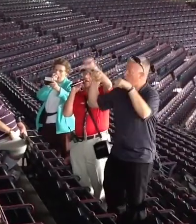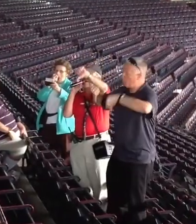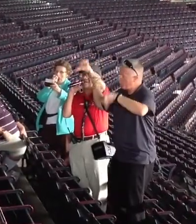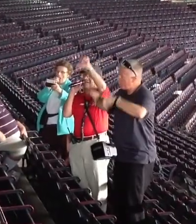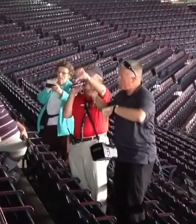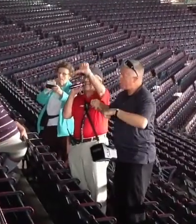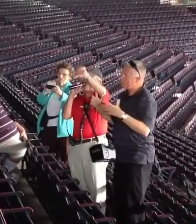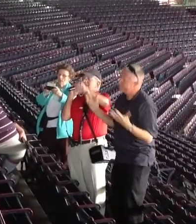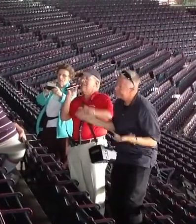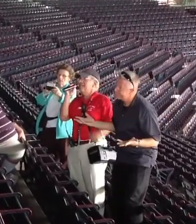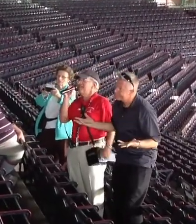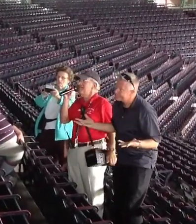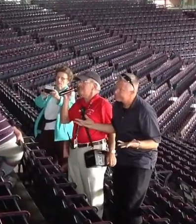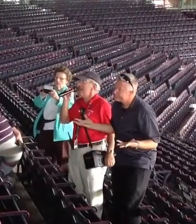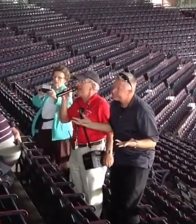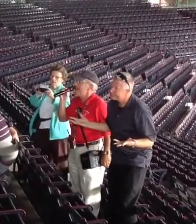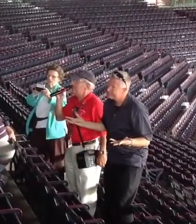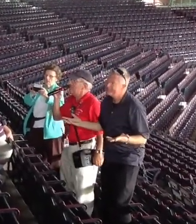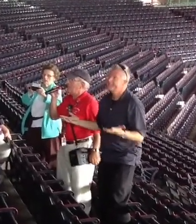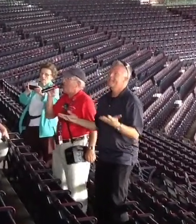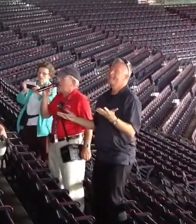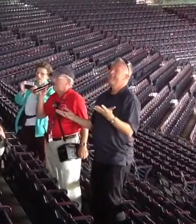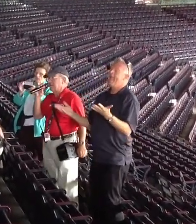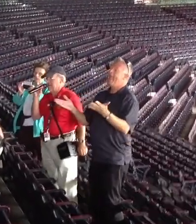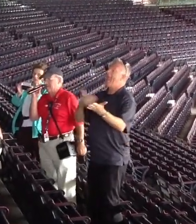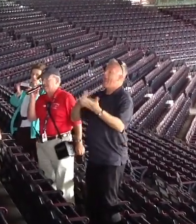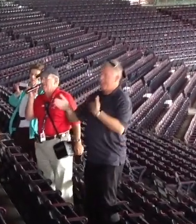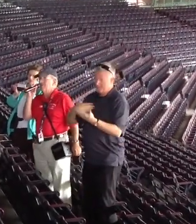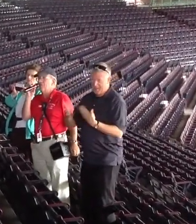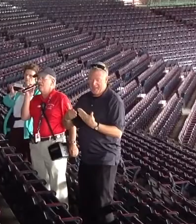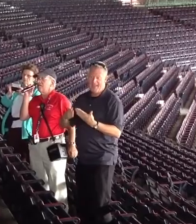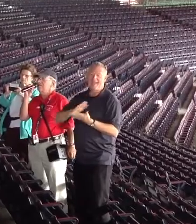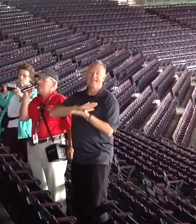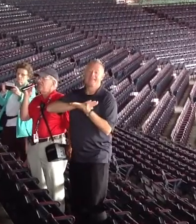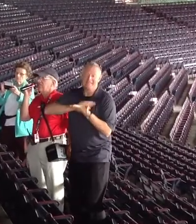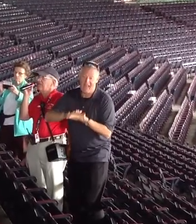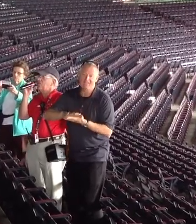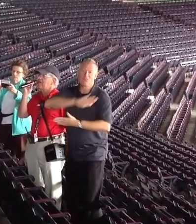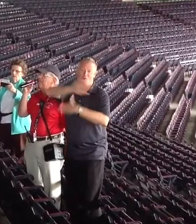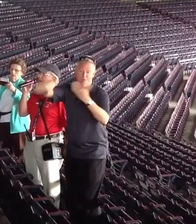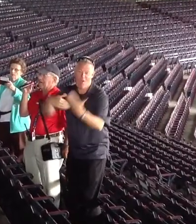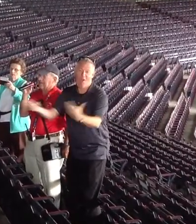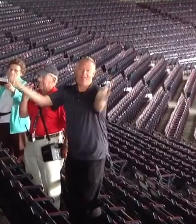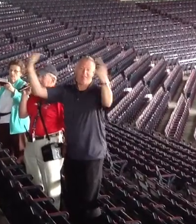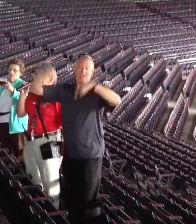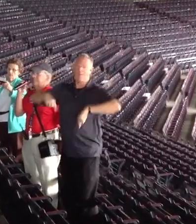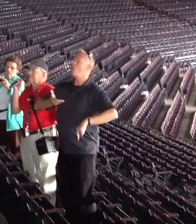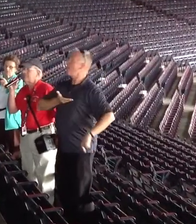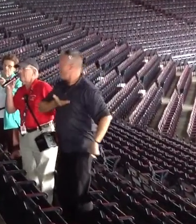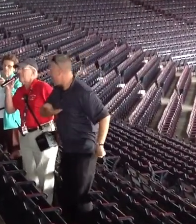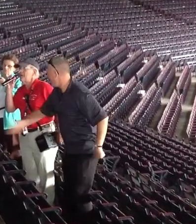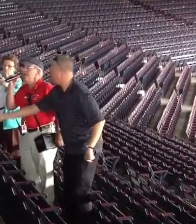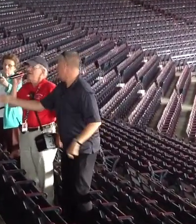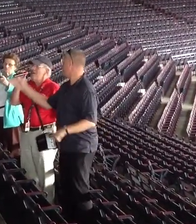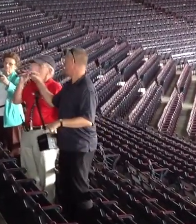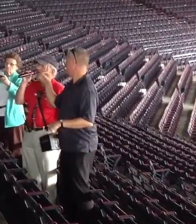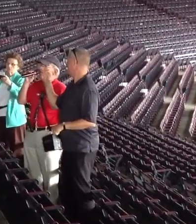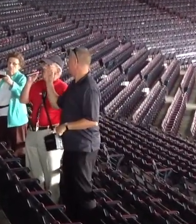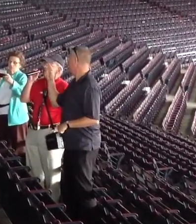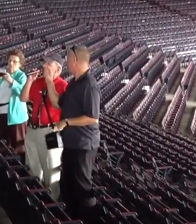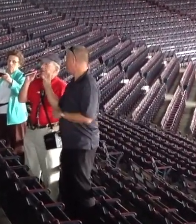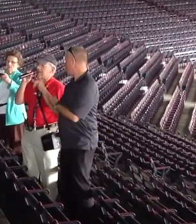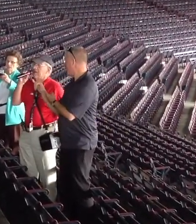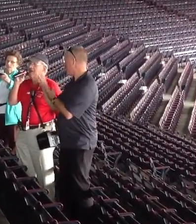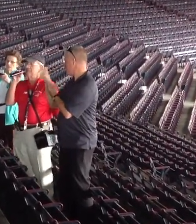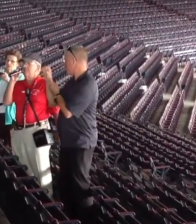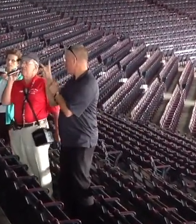Ooh. Nice to have you all here. Welcome to Fenway Park. Now,